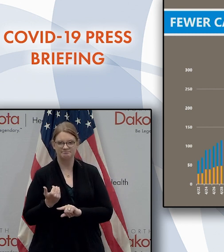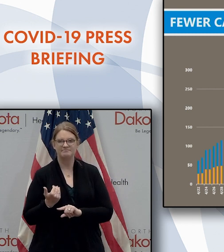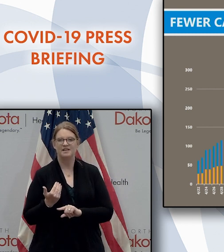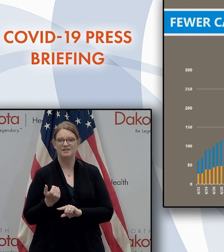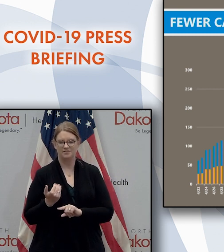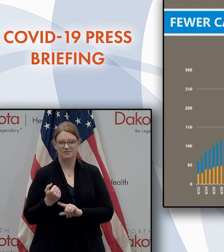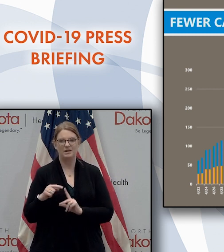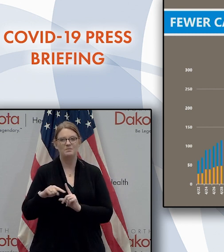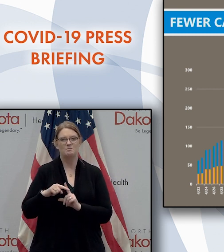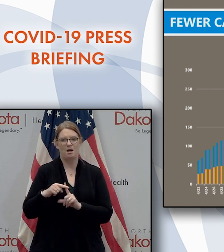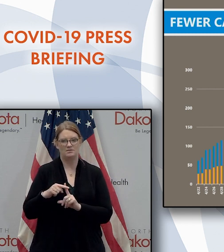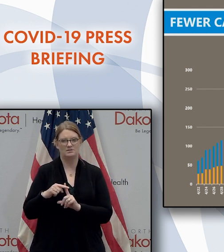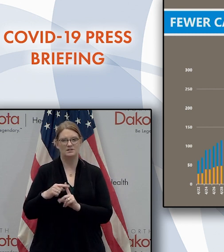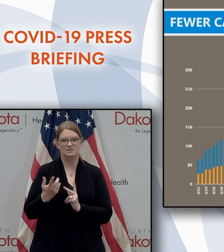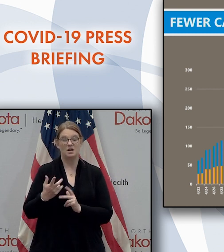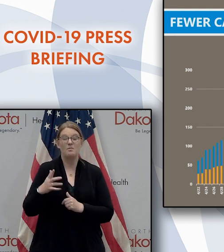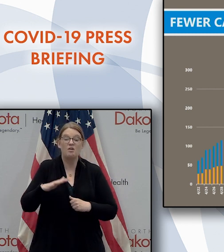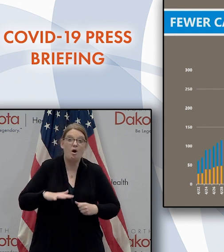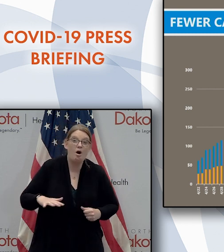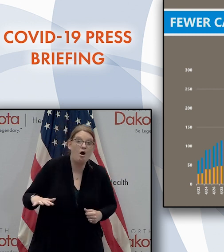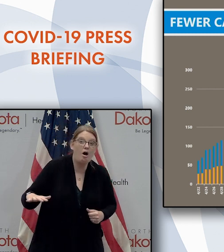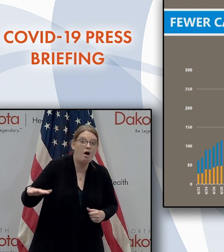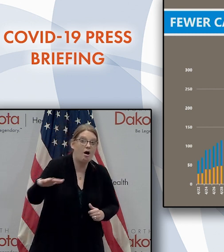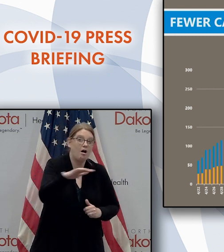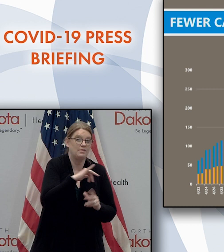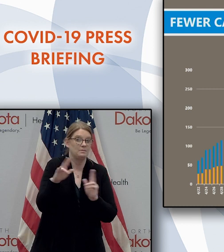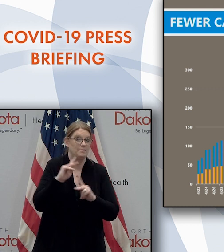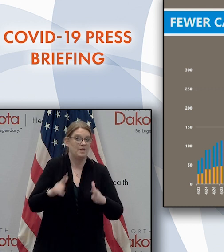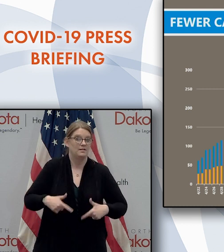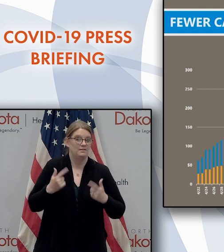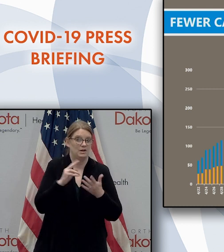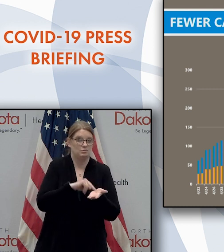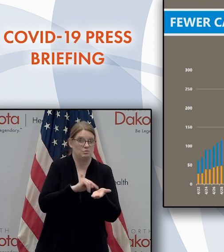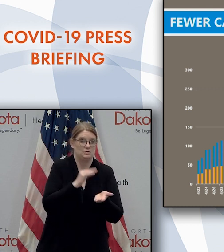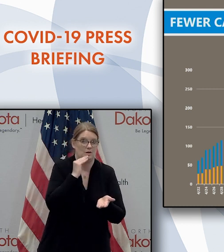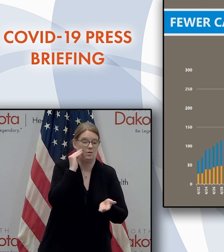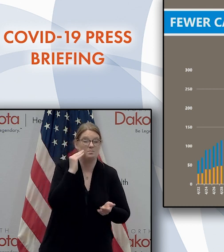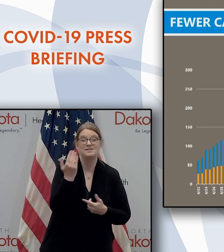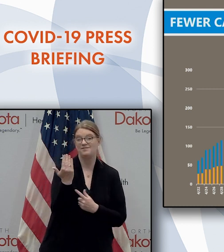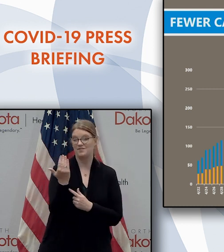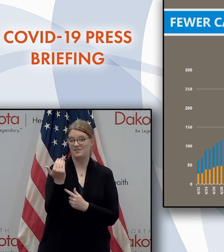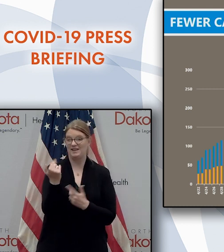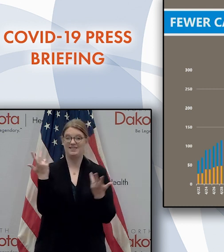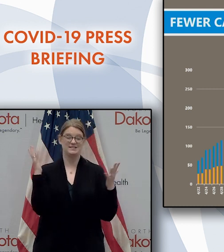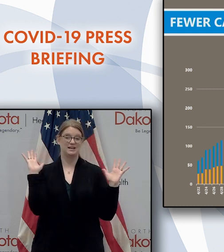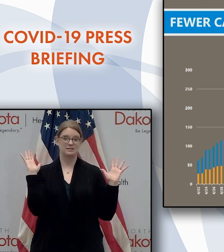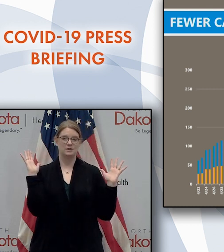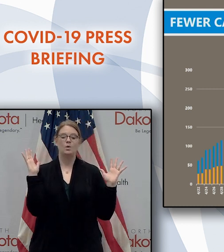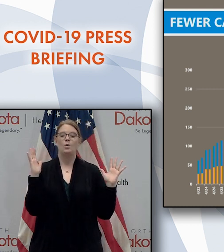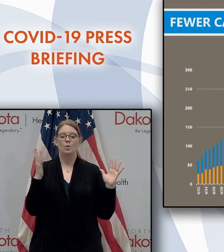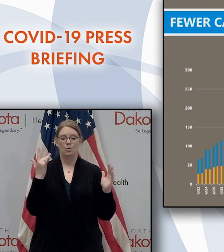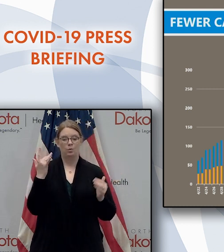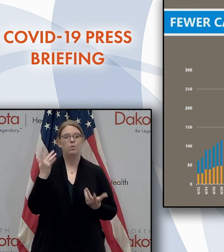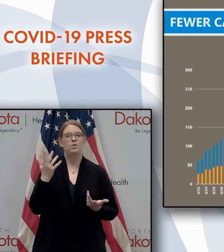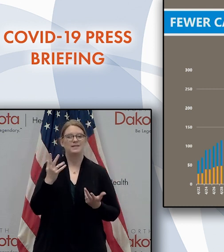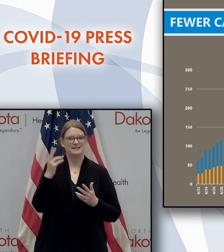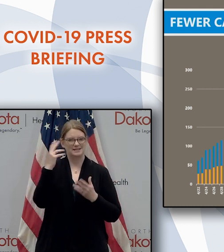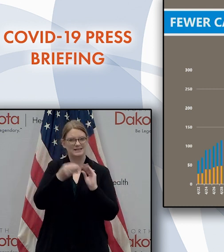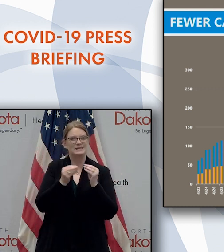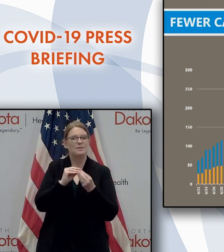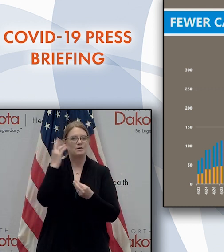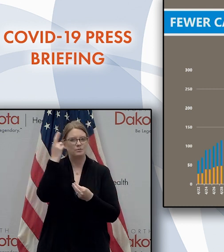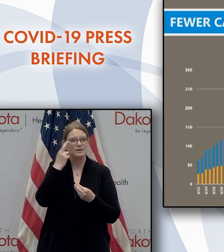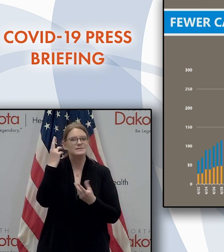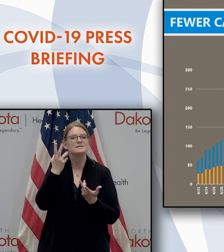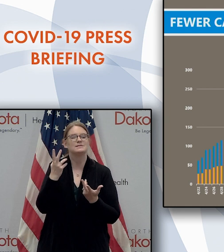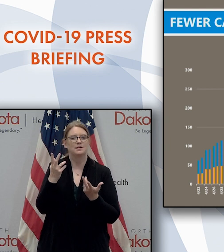positives among residents in the state. This is one reason why we've seen our number of deaths decline,